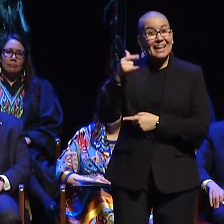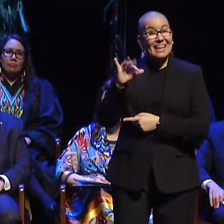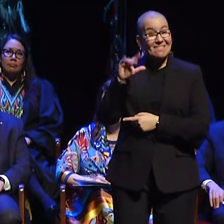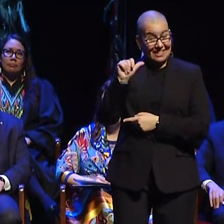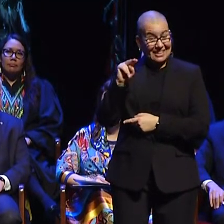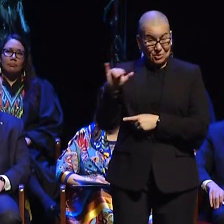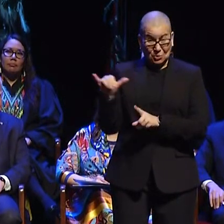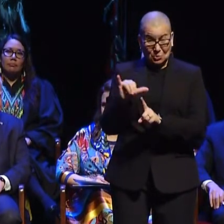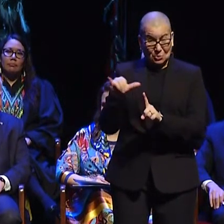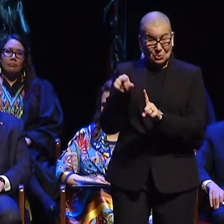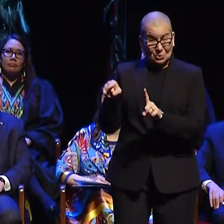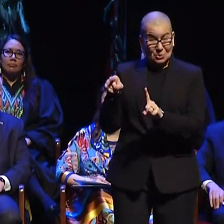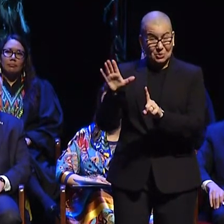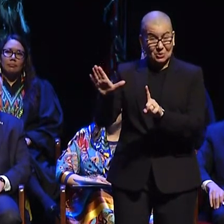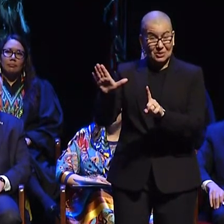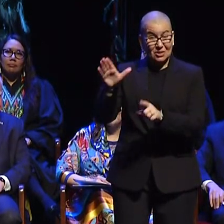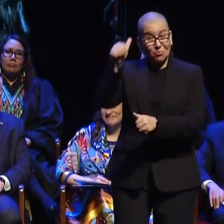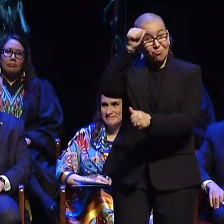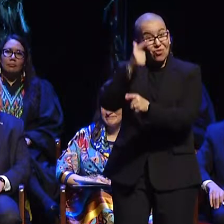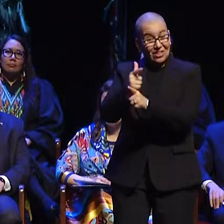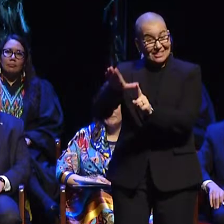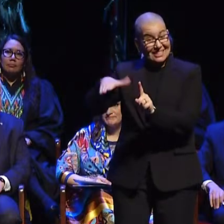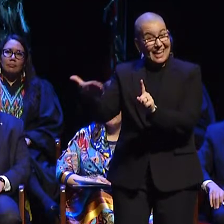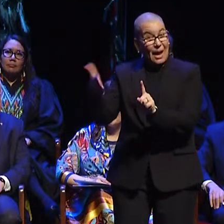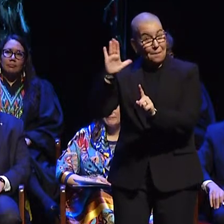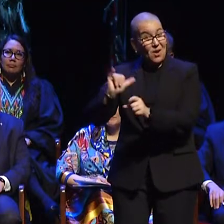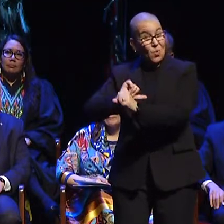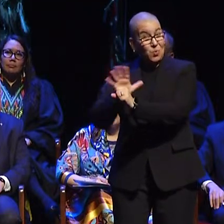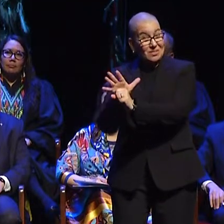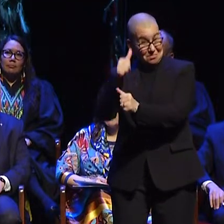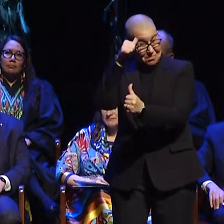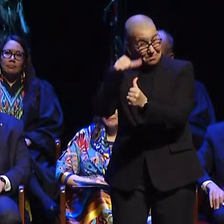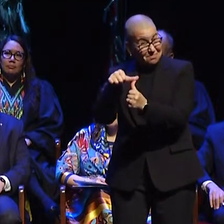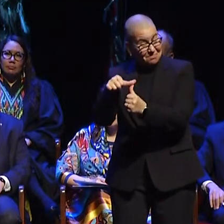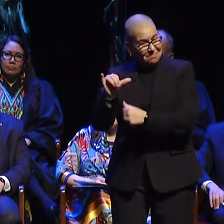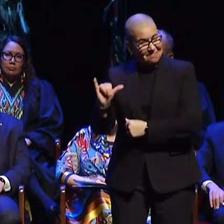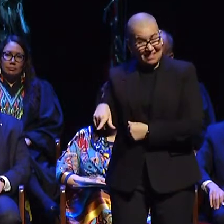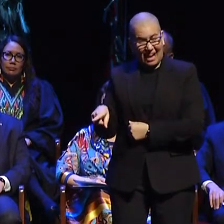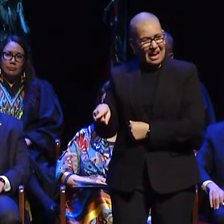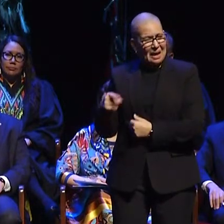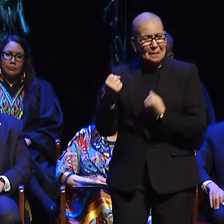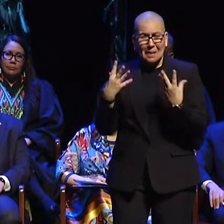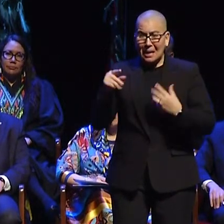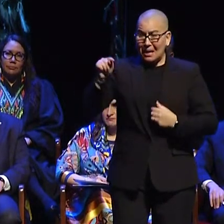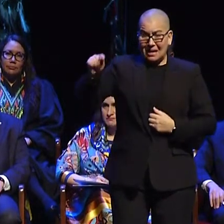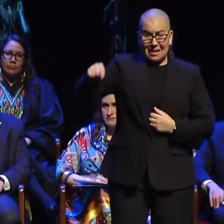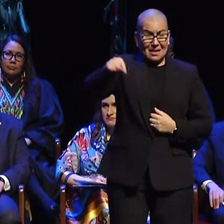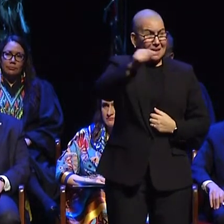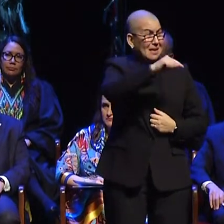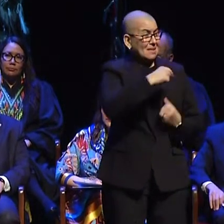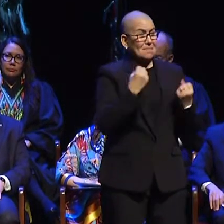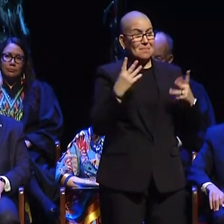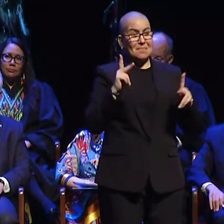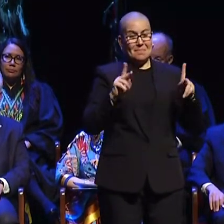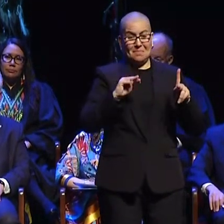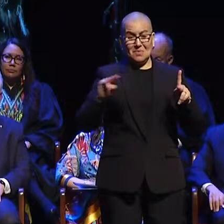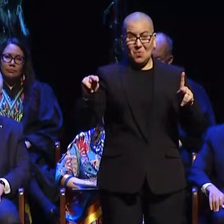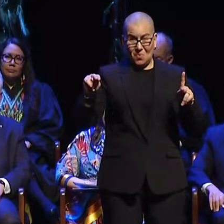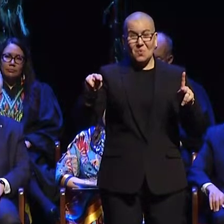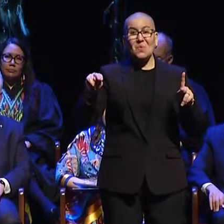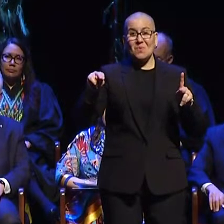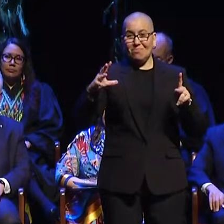a wonderful man. We know what it means when Minnesotans cried out for us to make the best decisions we could to protect people from the